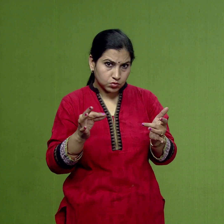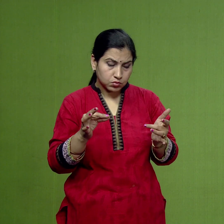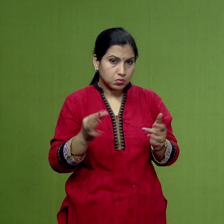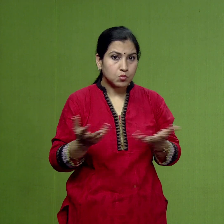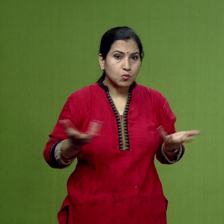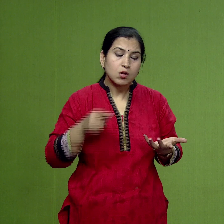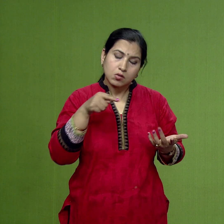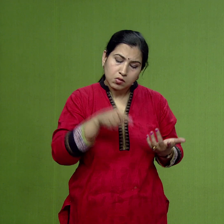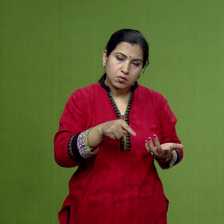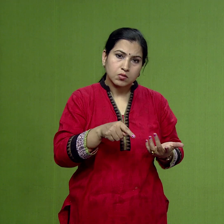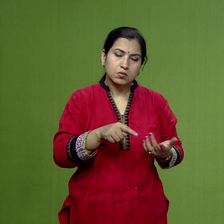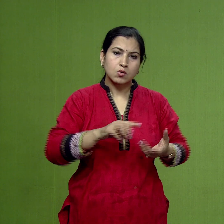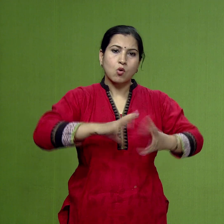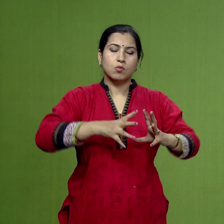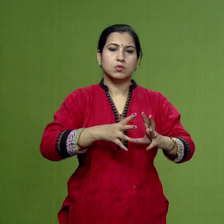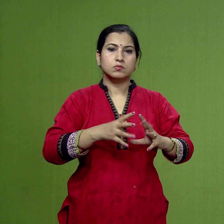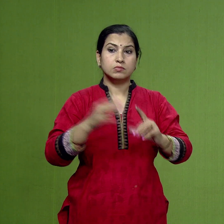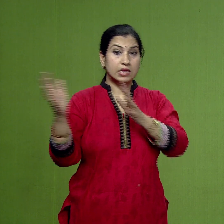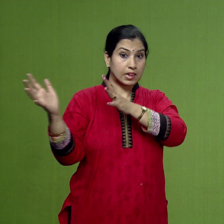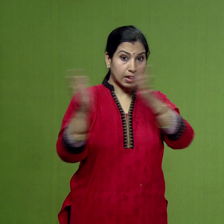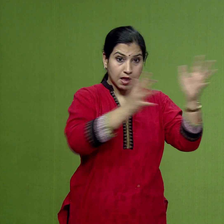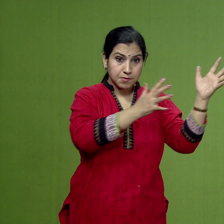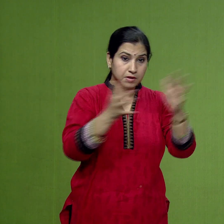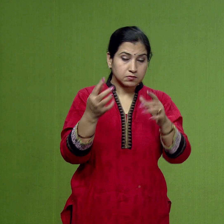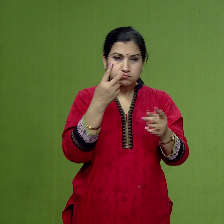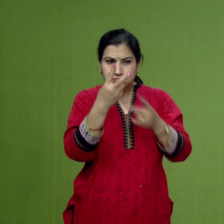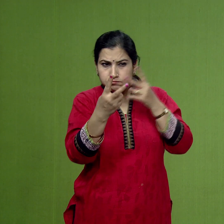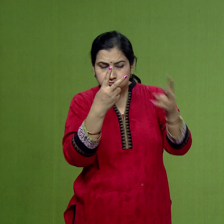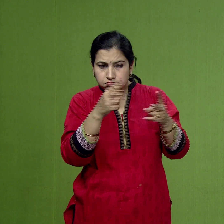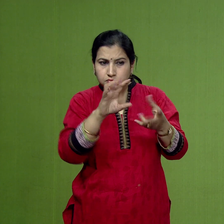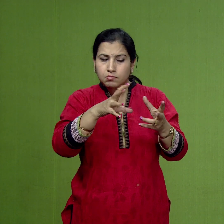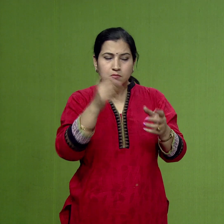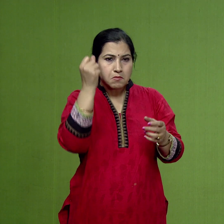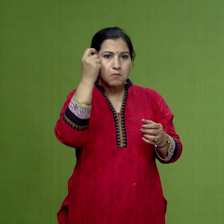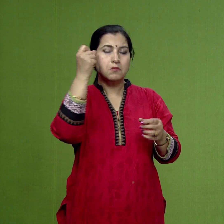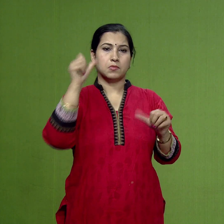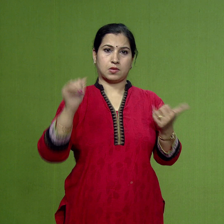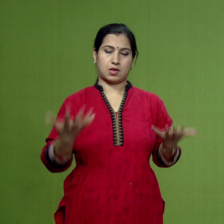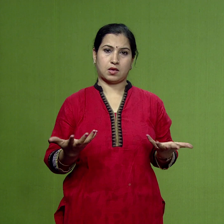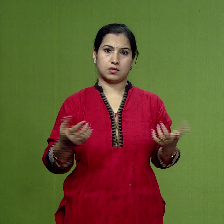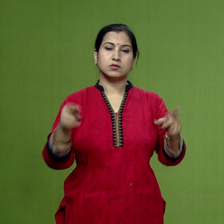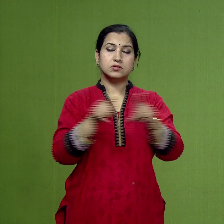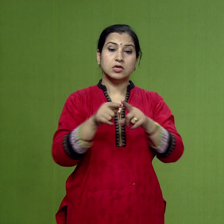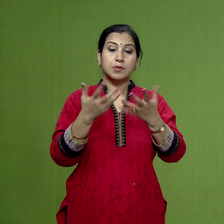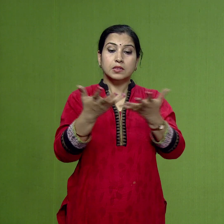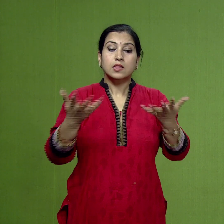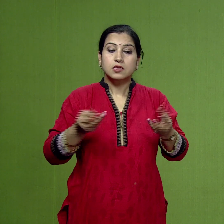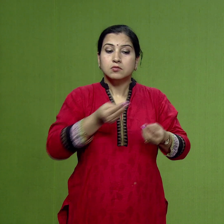This is because it determines the climatic conditions of that country, availability of resources in